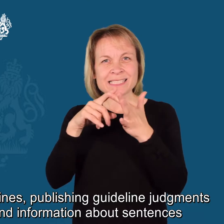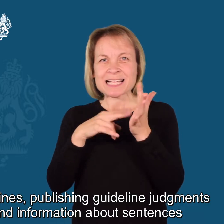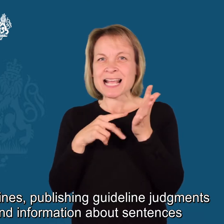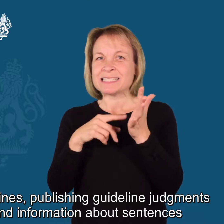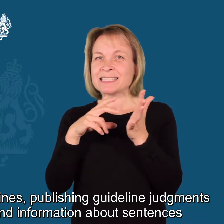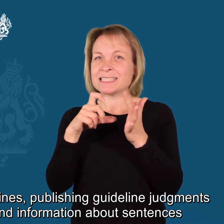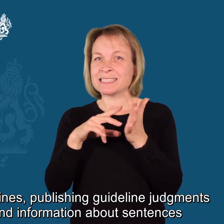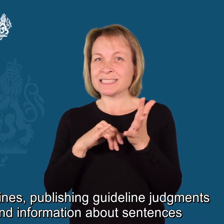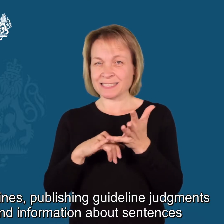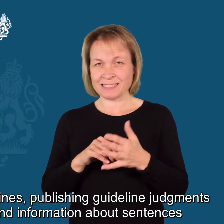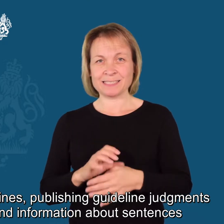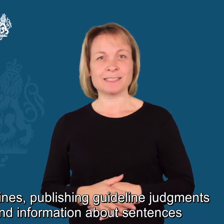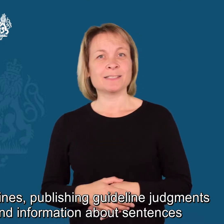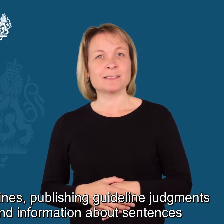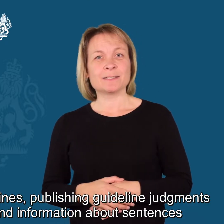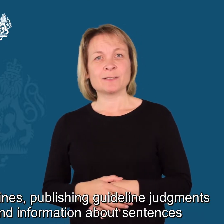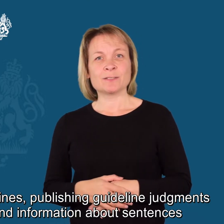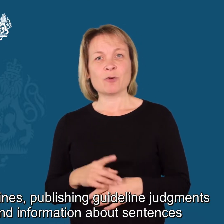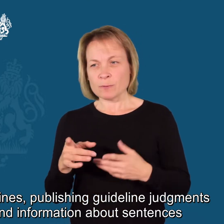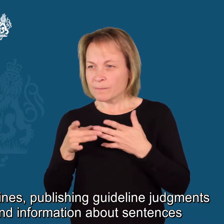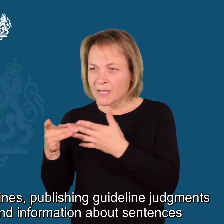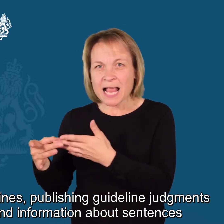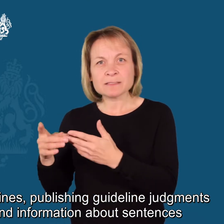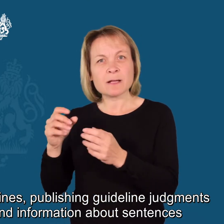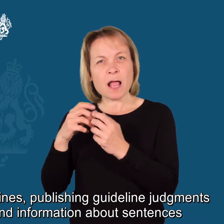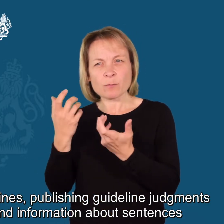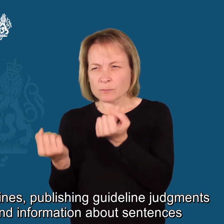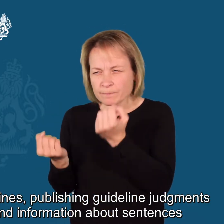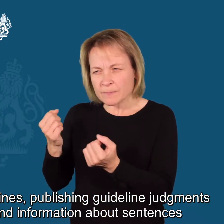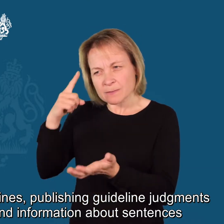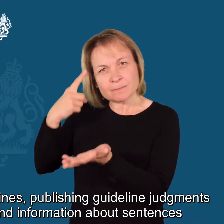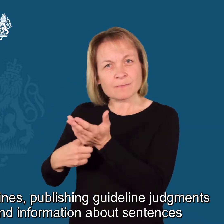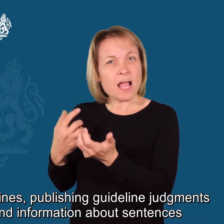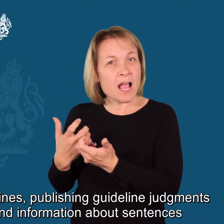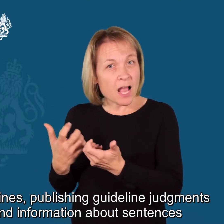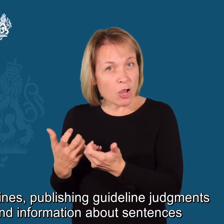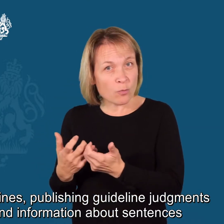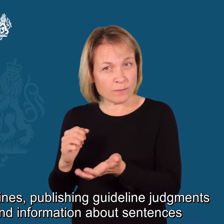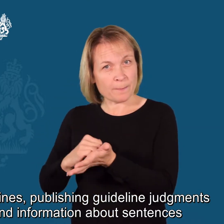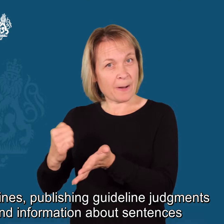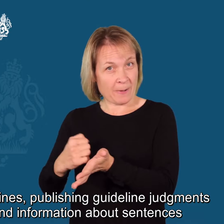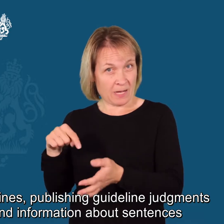judgments, and information about sentences imposed by the courts in Scotland.